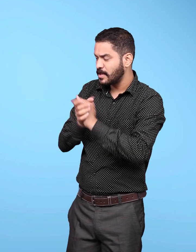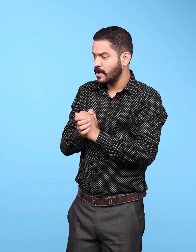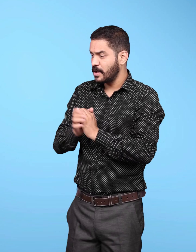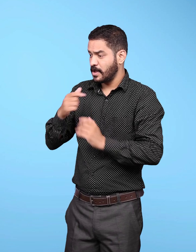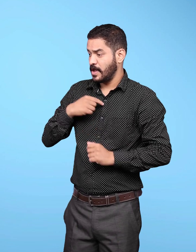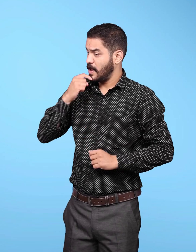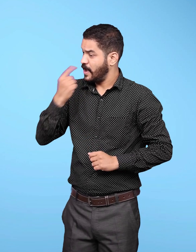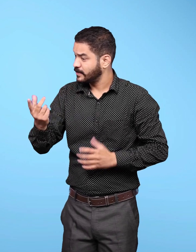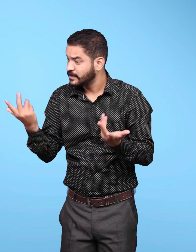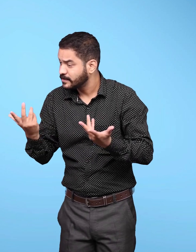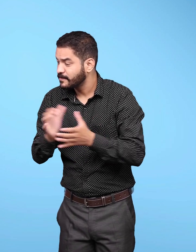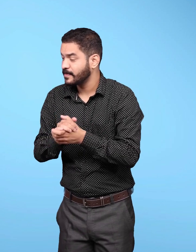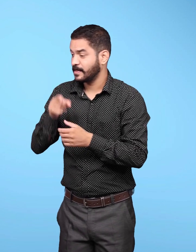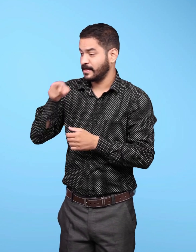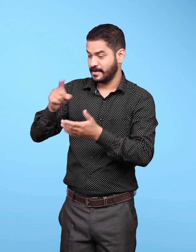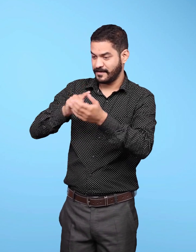leaf that they could collect.